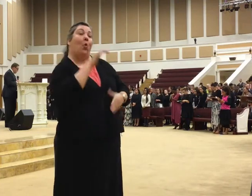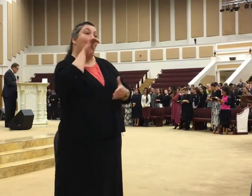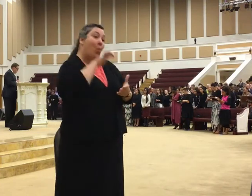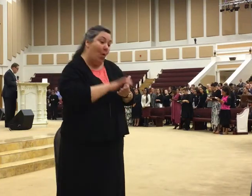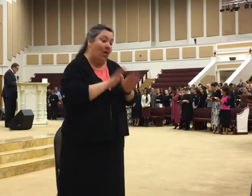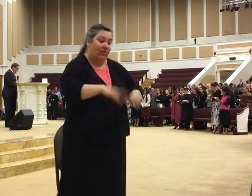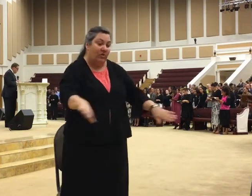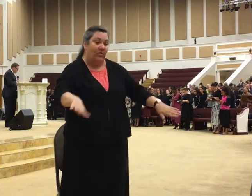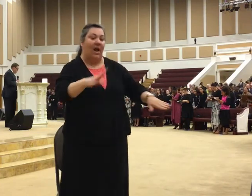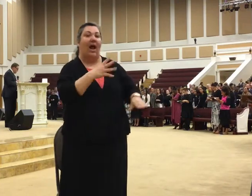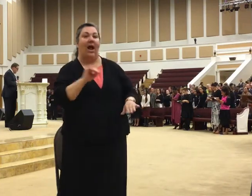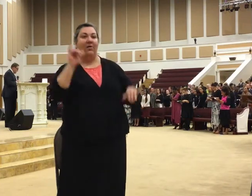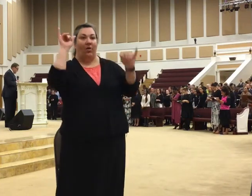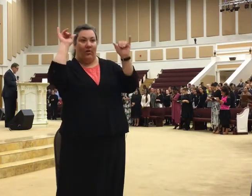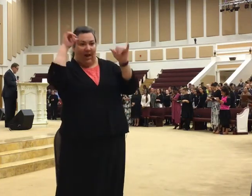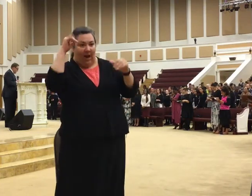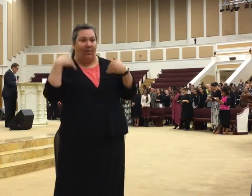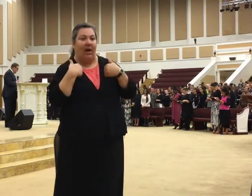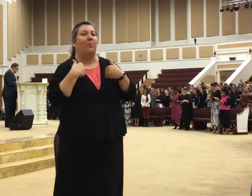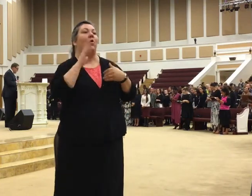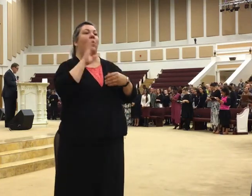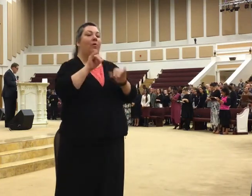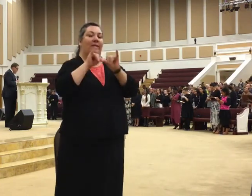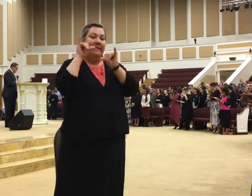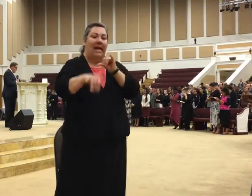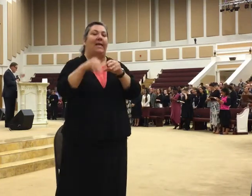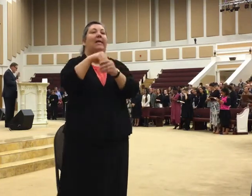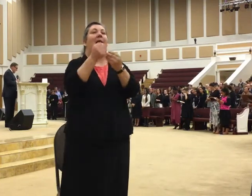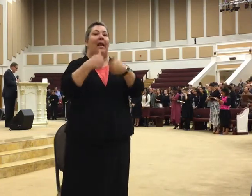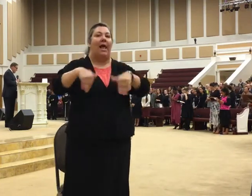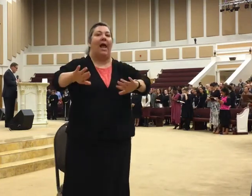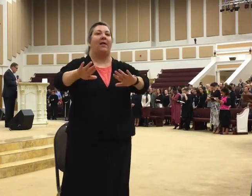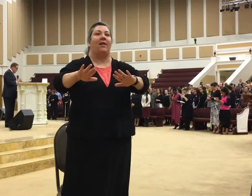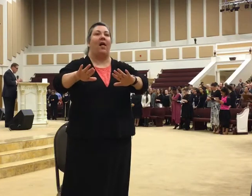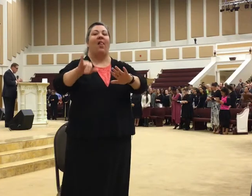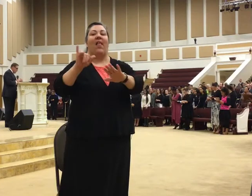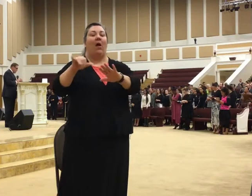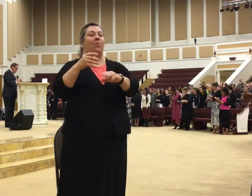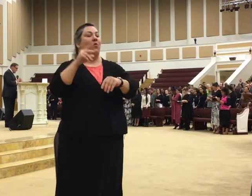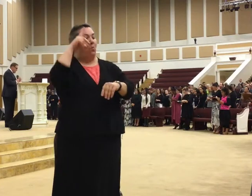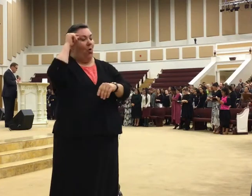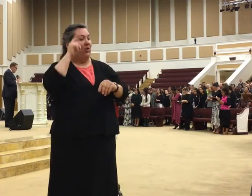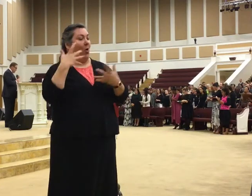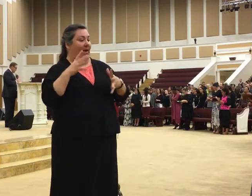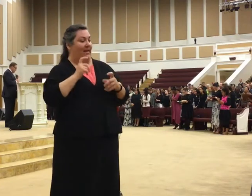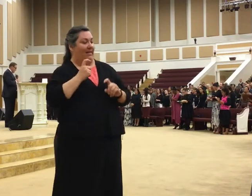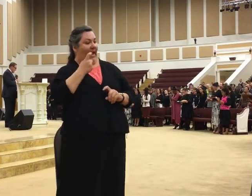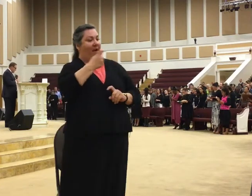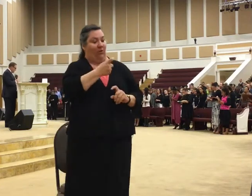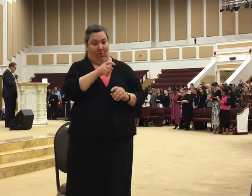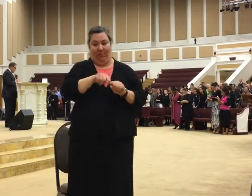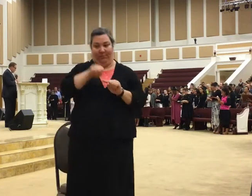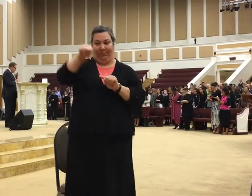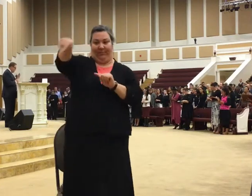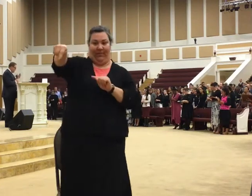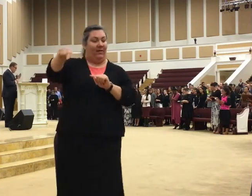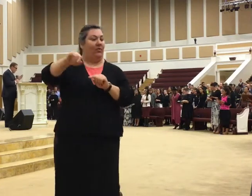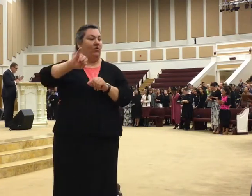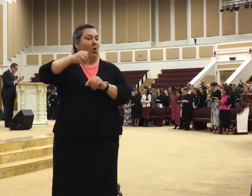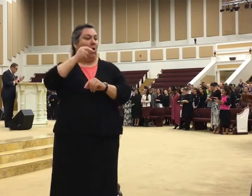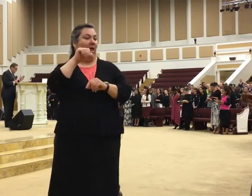little ones, and your cattle shall remain in the land which Moses gave you on this side of Jordan. But ye shall pass before